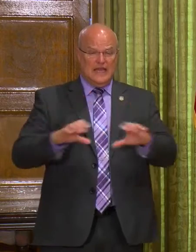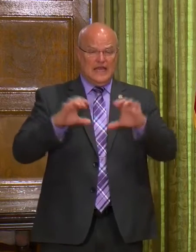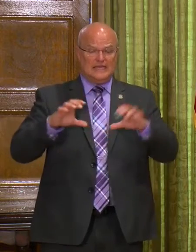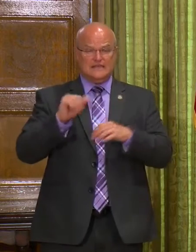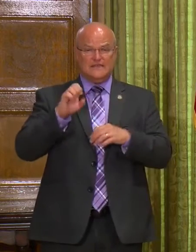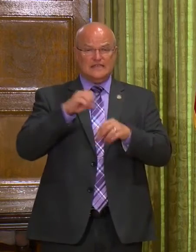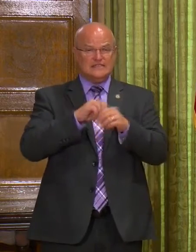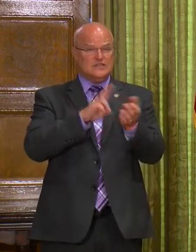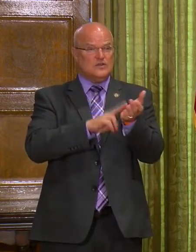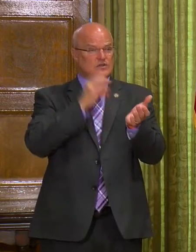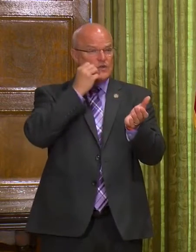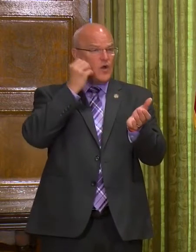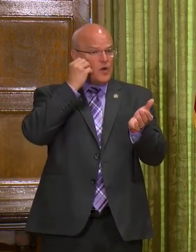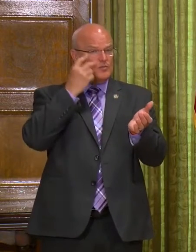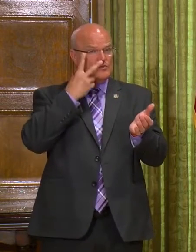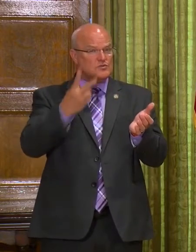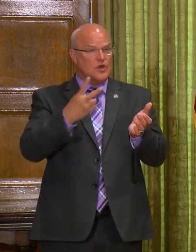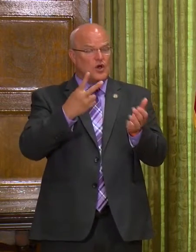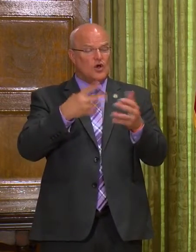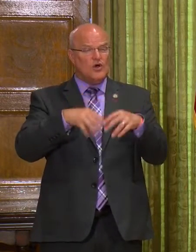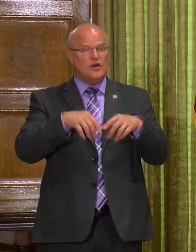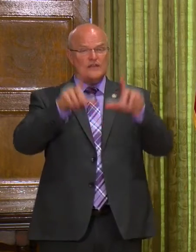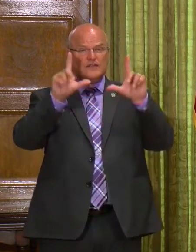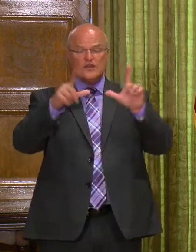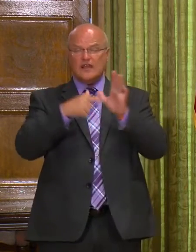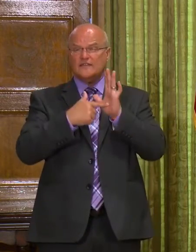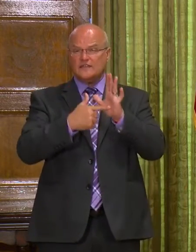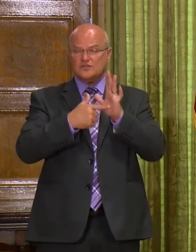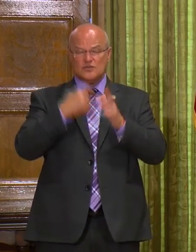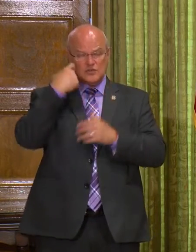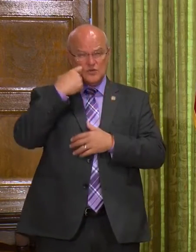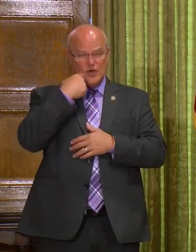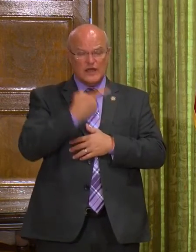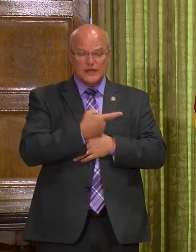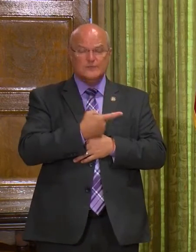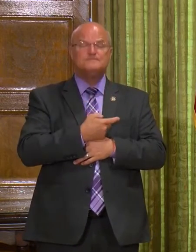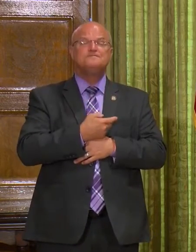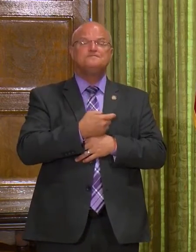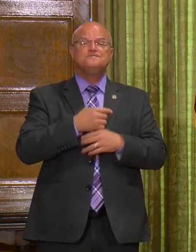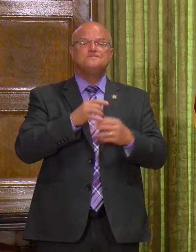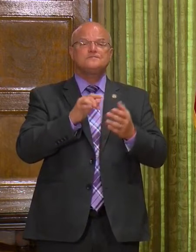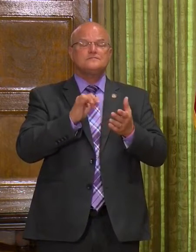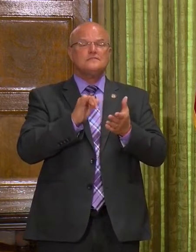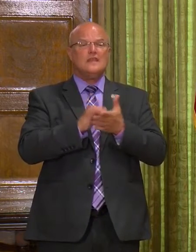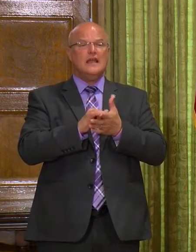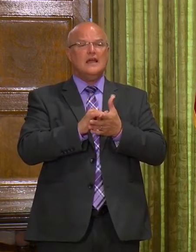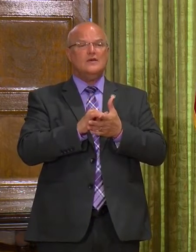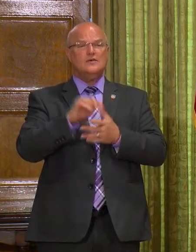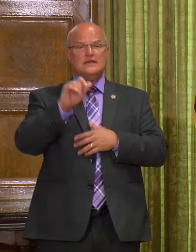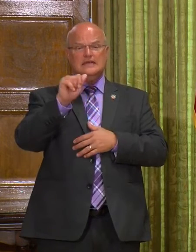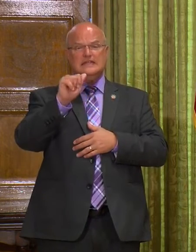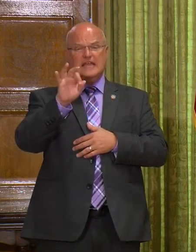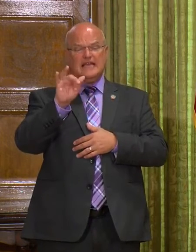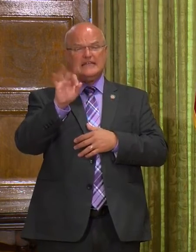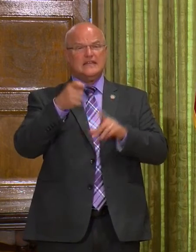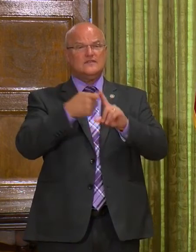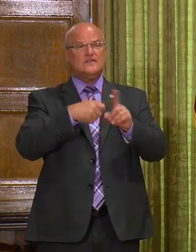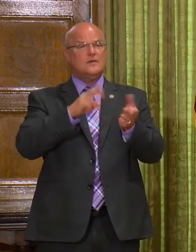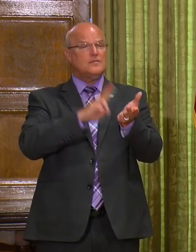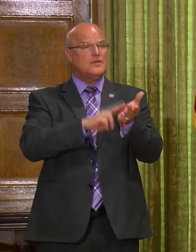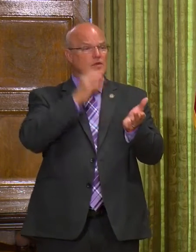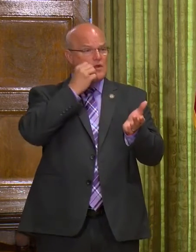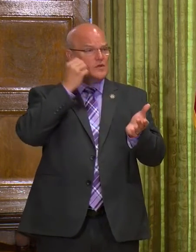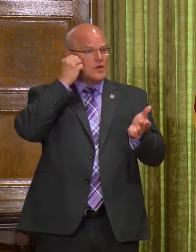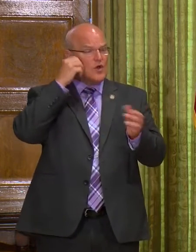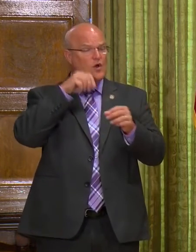in nursing homes that you saw in the graph that the Governor showed just a little bit ago were the 19 from the nursing home